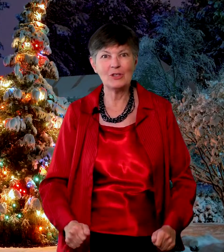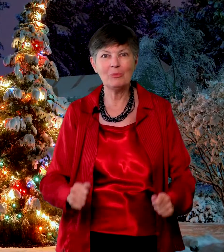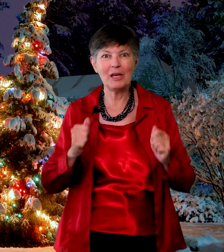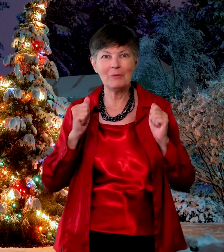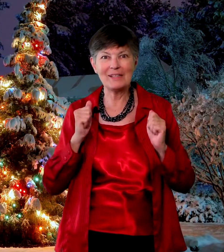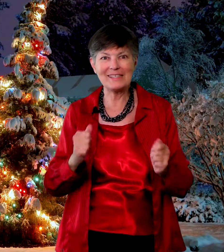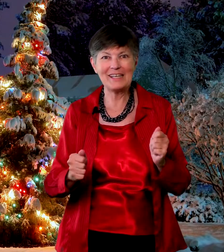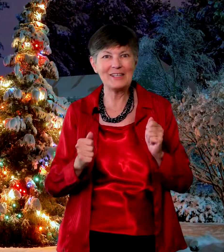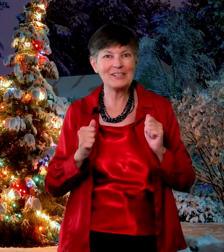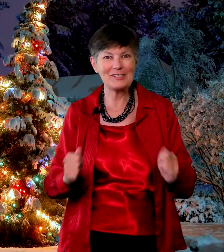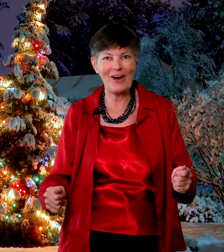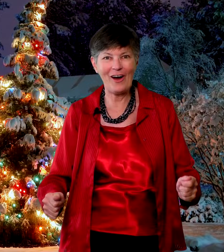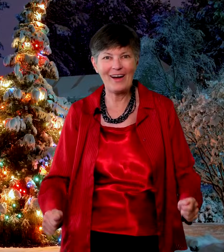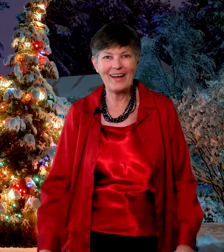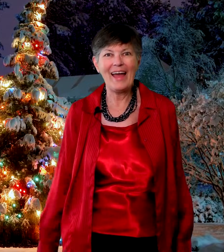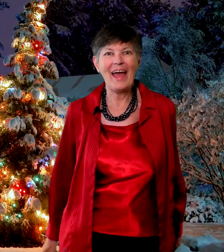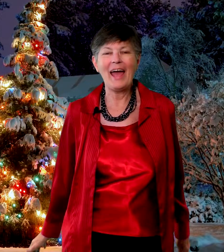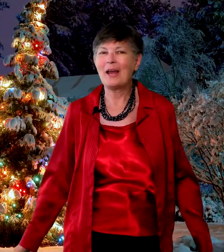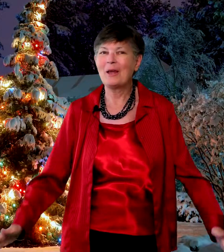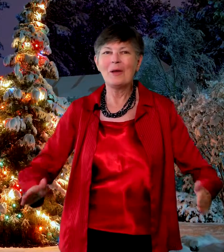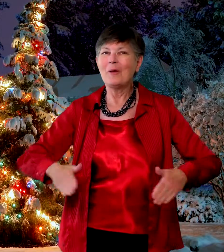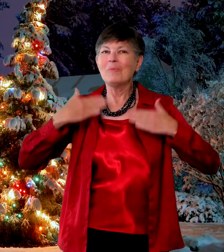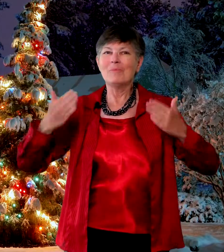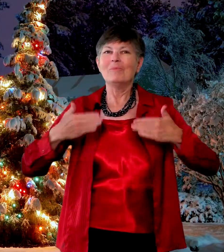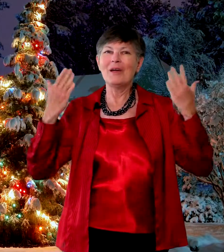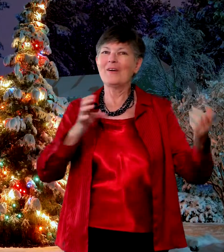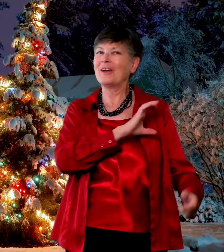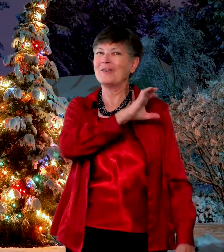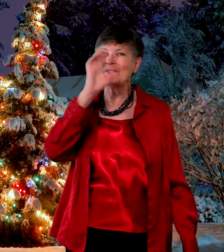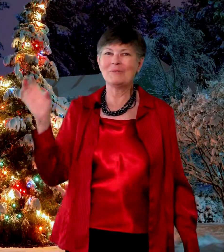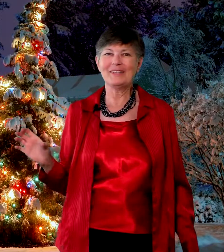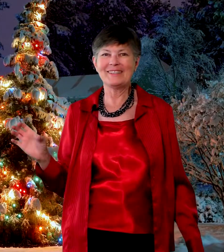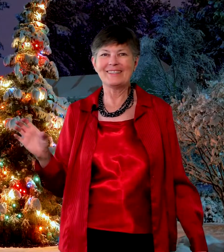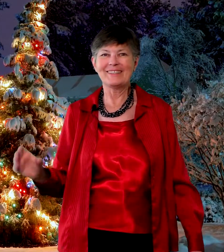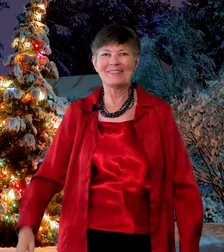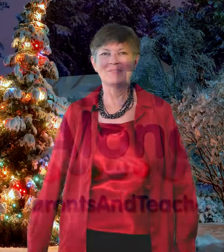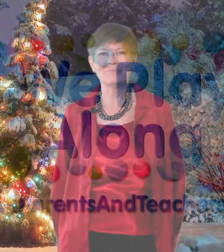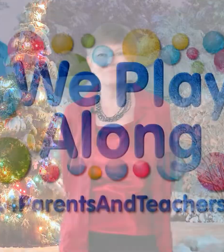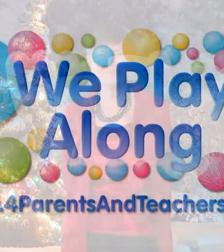that you'll be able to sing this song. And Merry Christmas. Play, play.